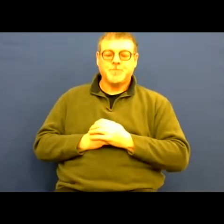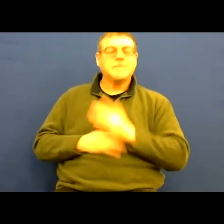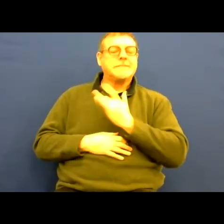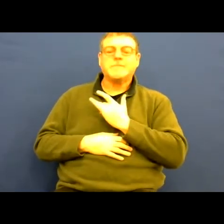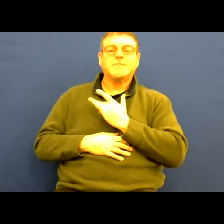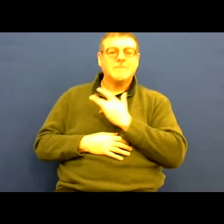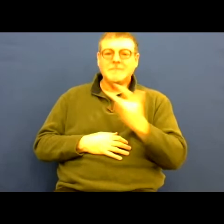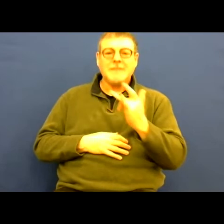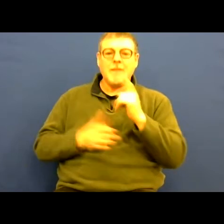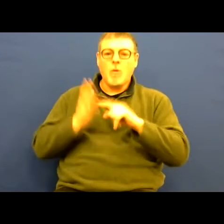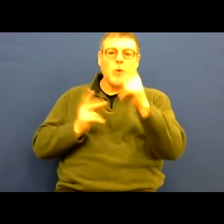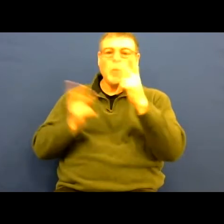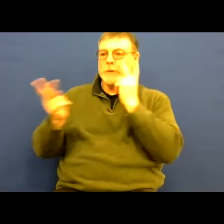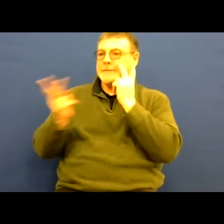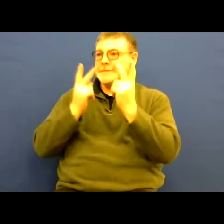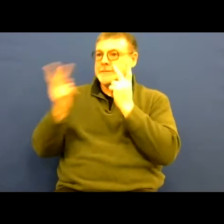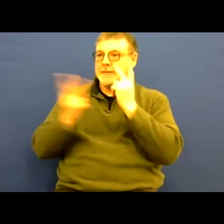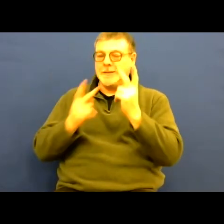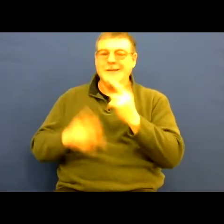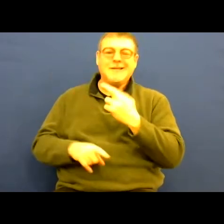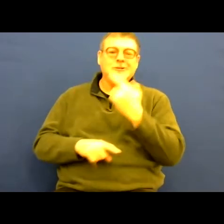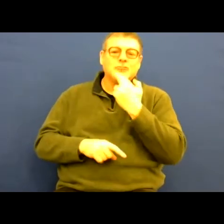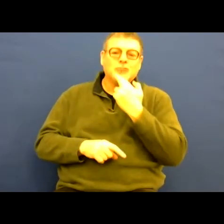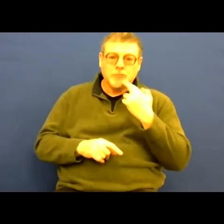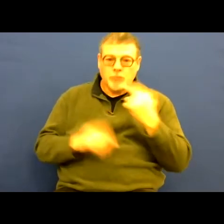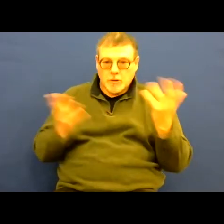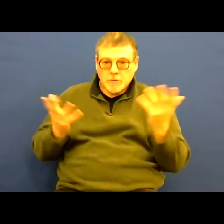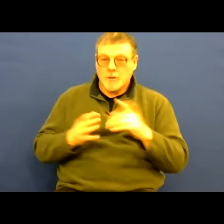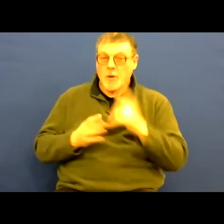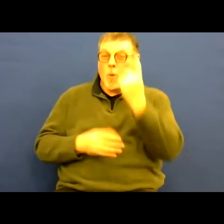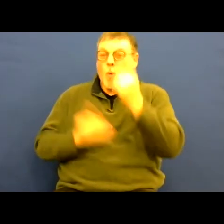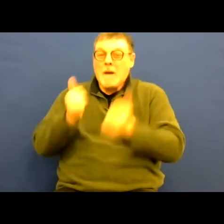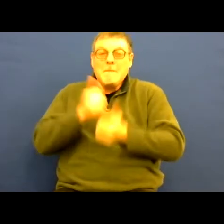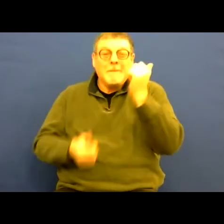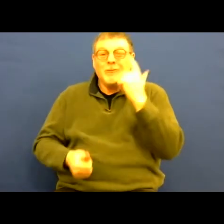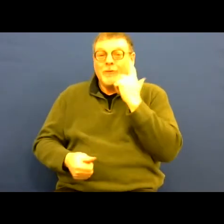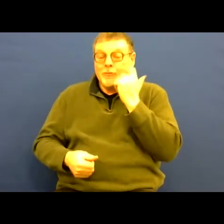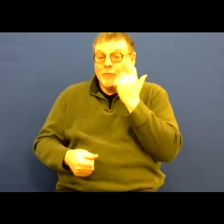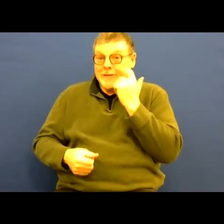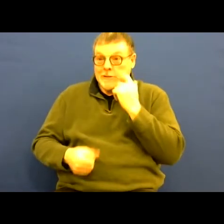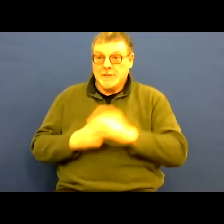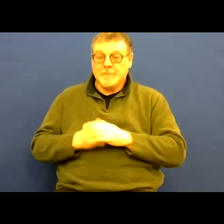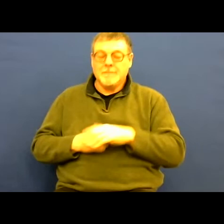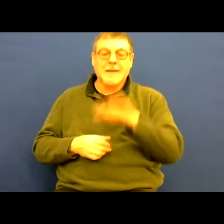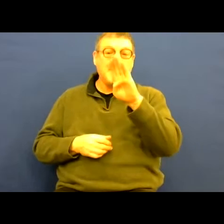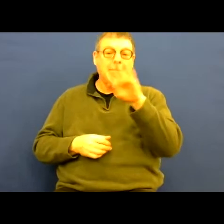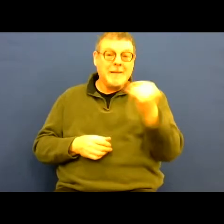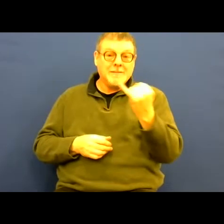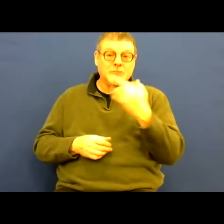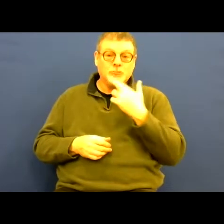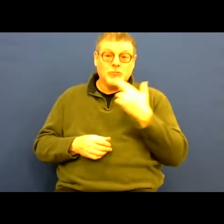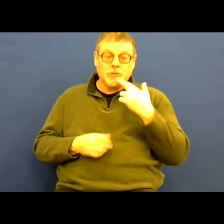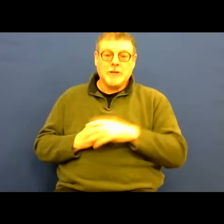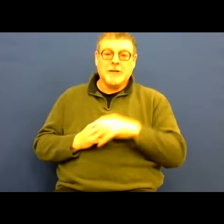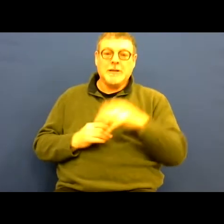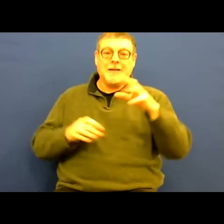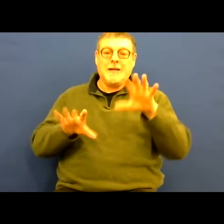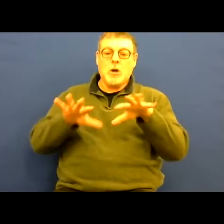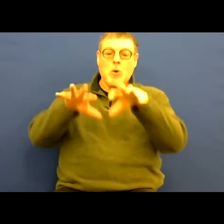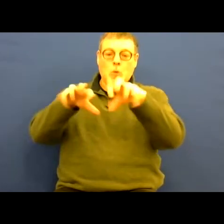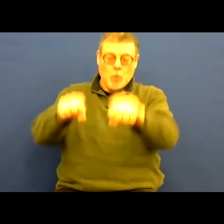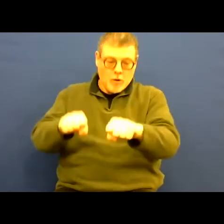typically what you see in a shopping plaza, it's a restaurant. So like one of the most recent examples, BJ's Restaurant